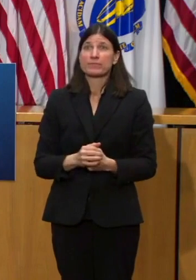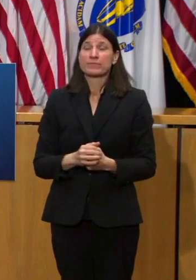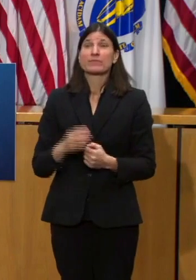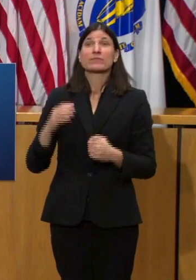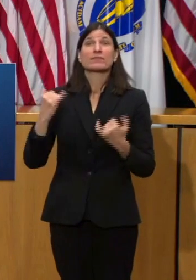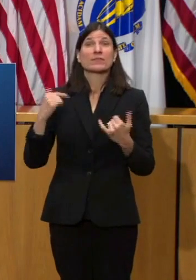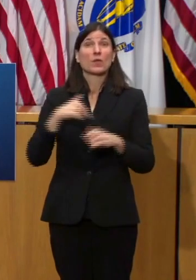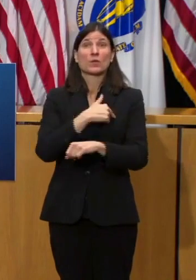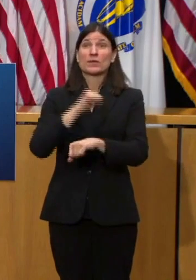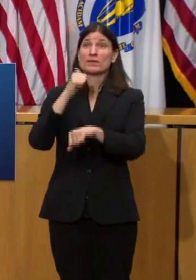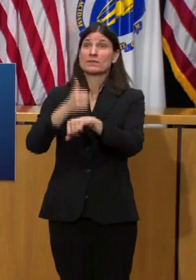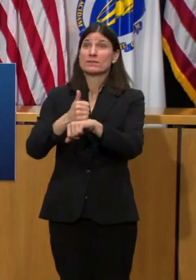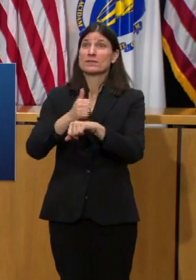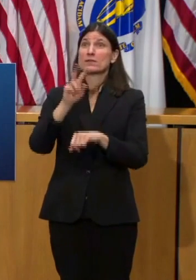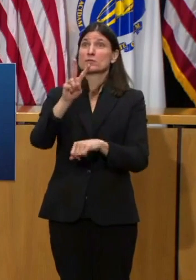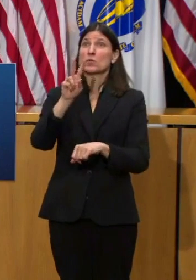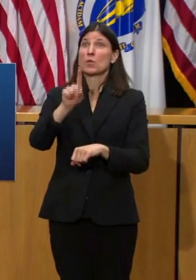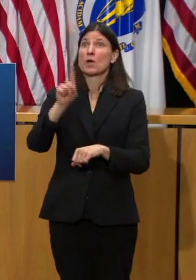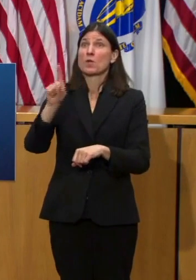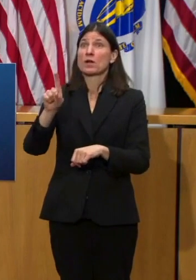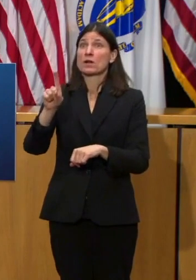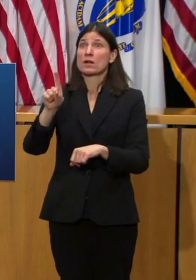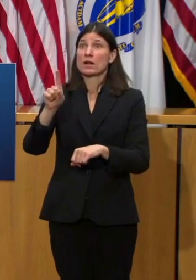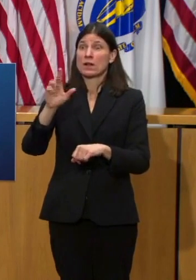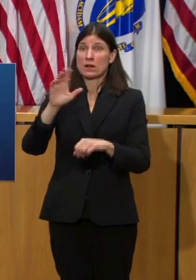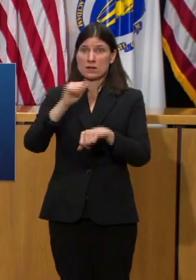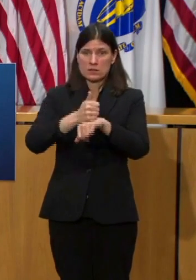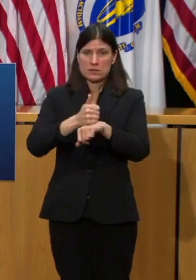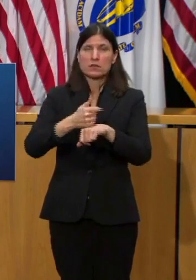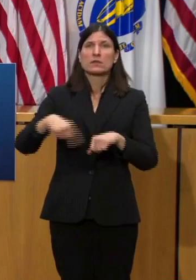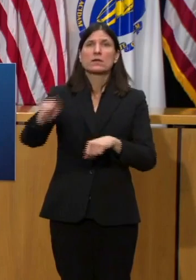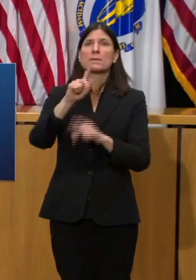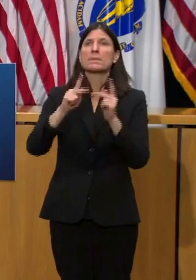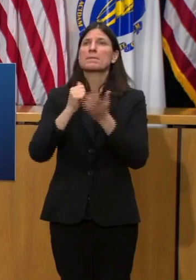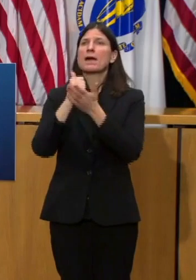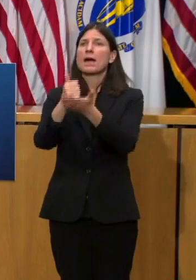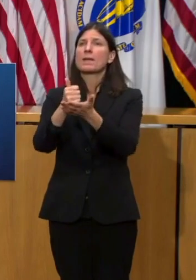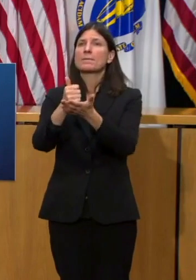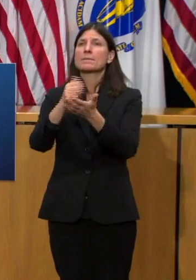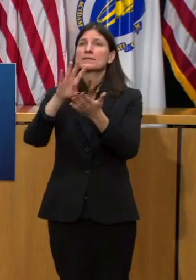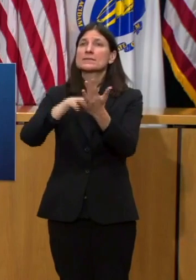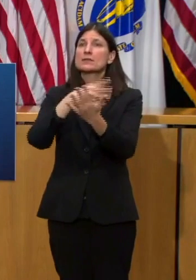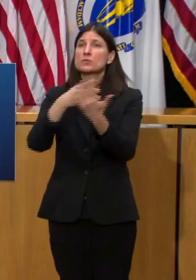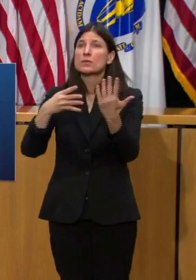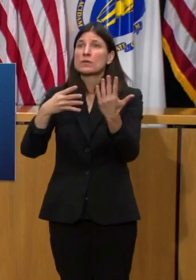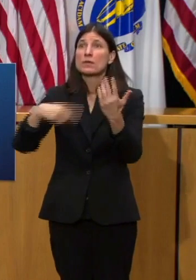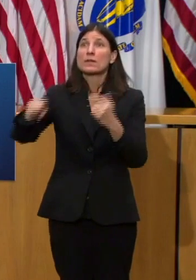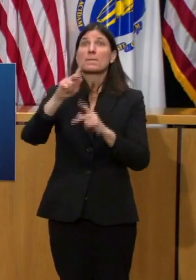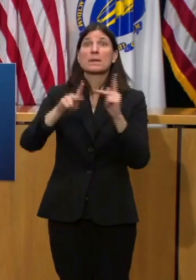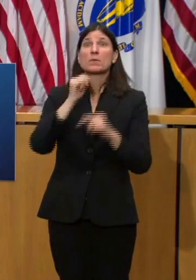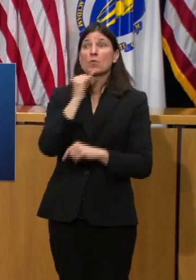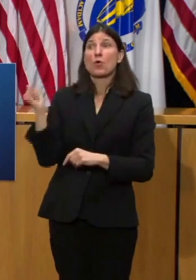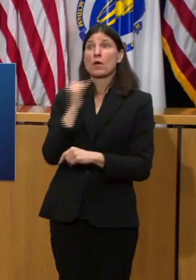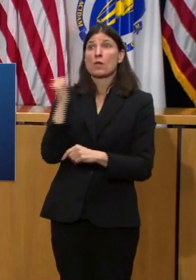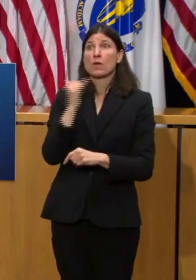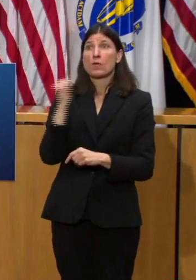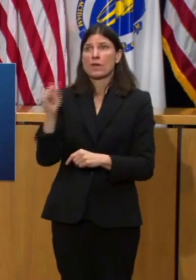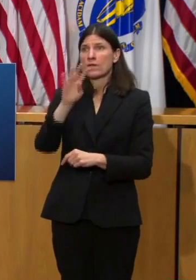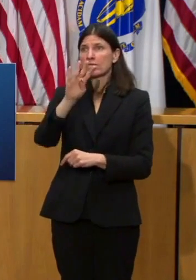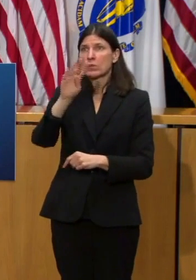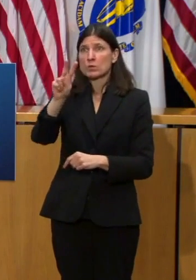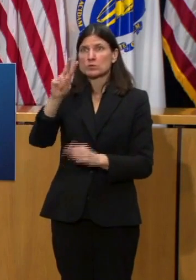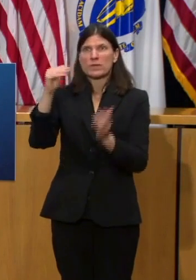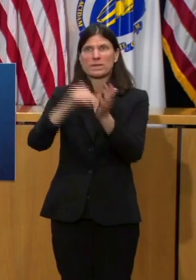there have been 42,000 telephone calls. They've resulted in 9,500 appointments scheduled. On average, there